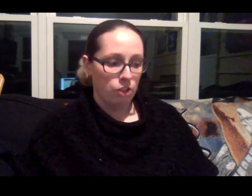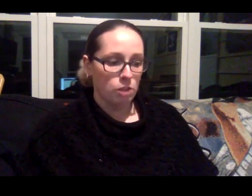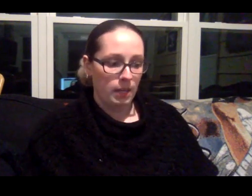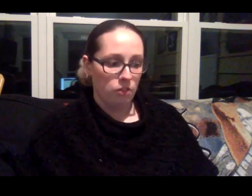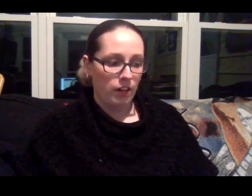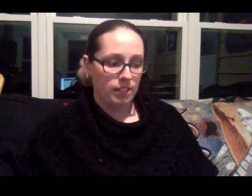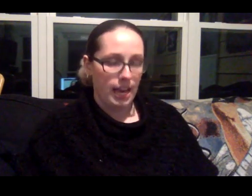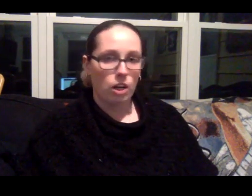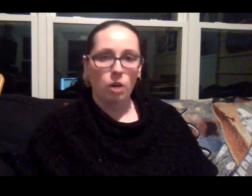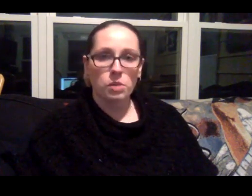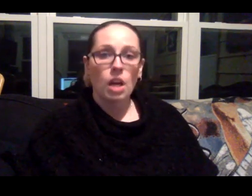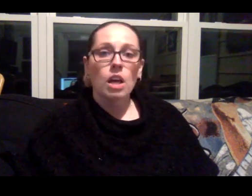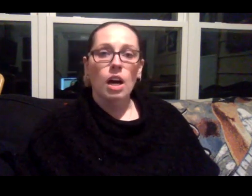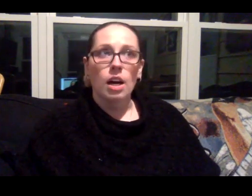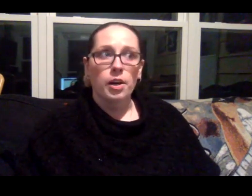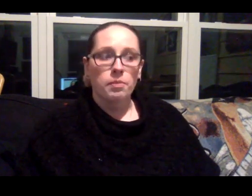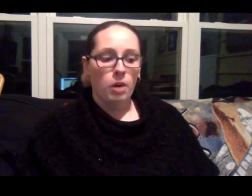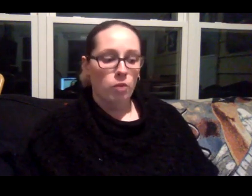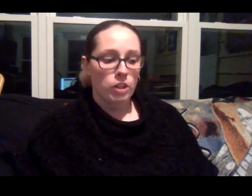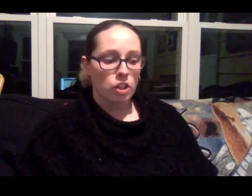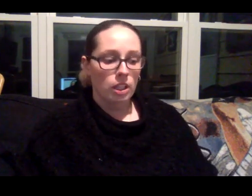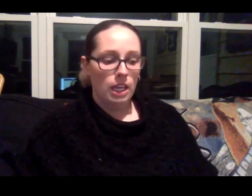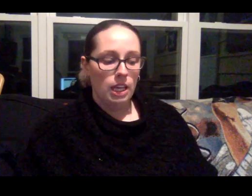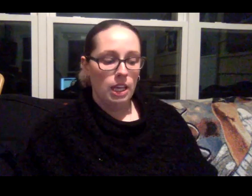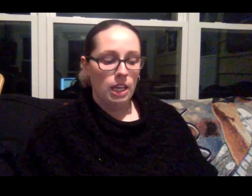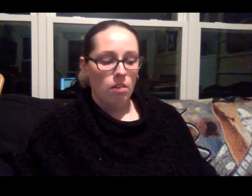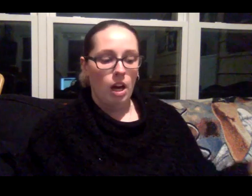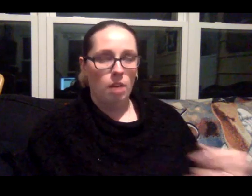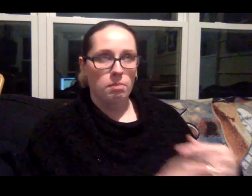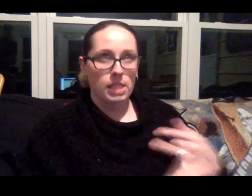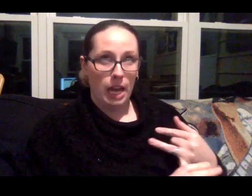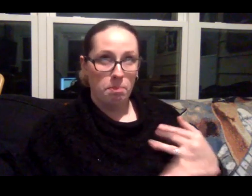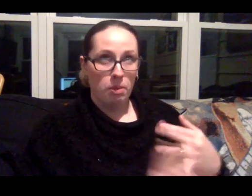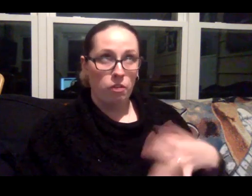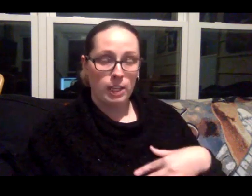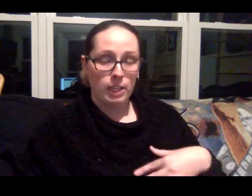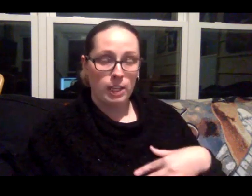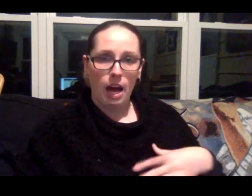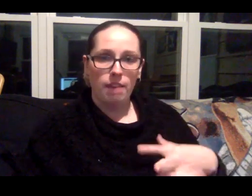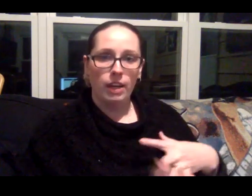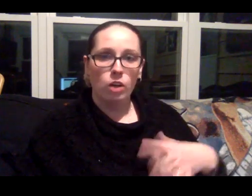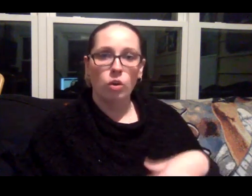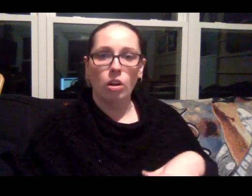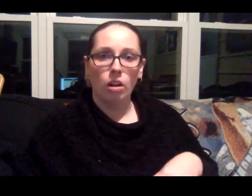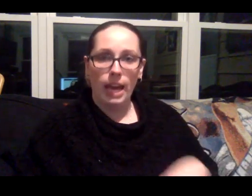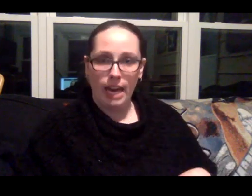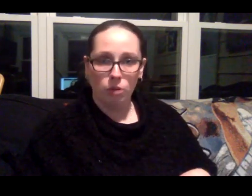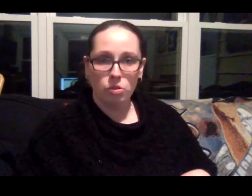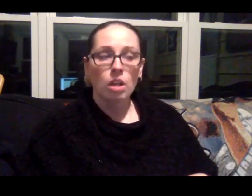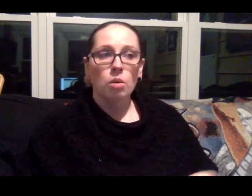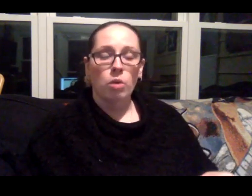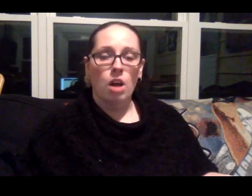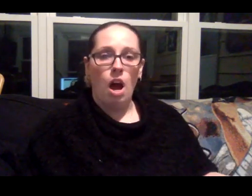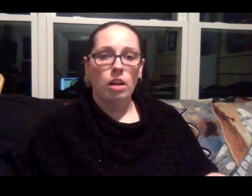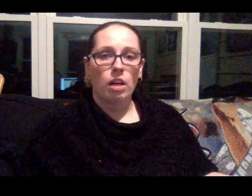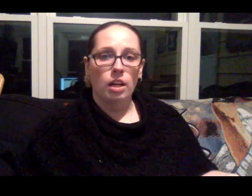accommodations made as far as that goes. Um, originally, um, Skype, Facebook Live, and Google Hangouts